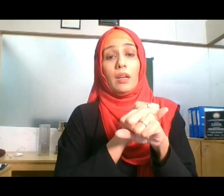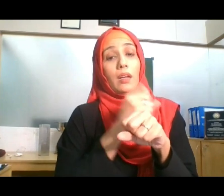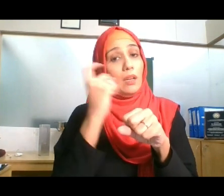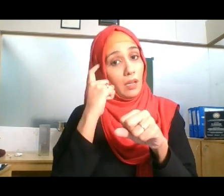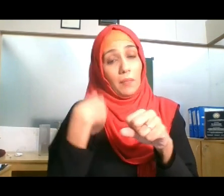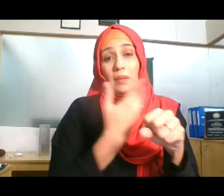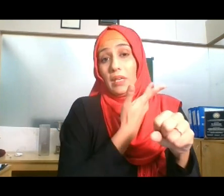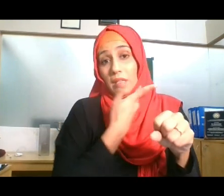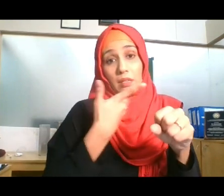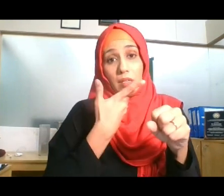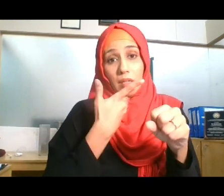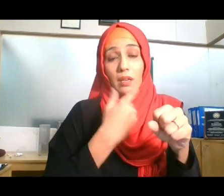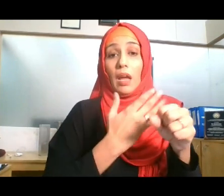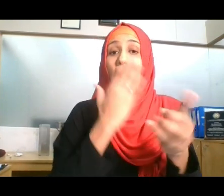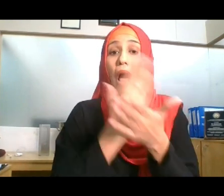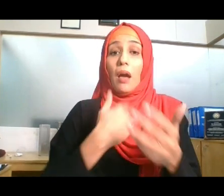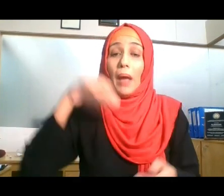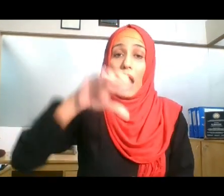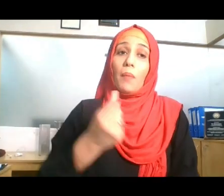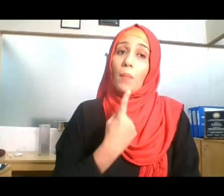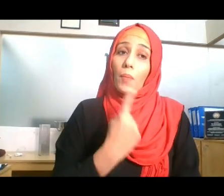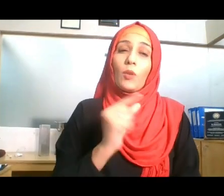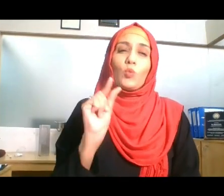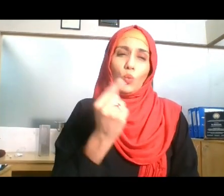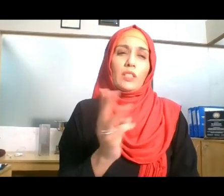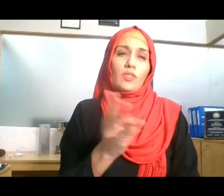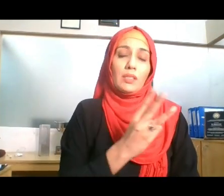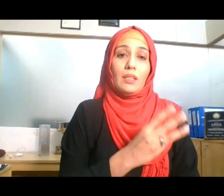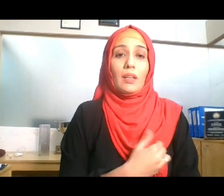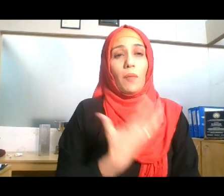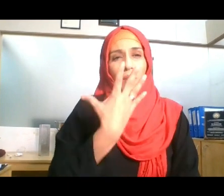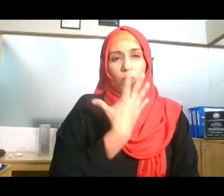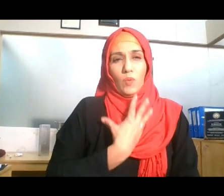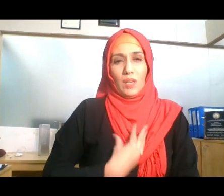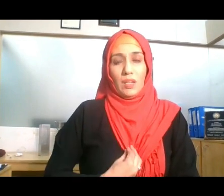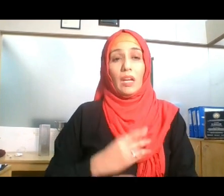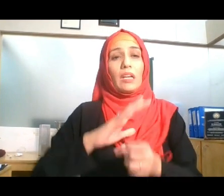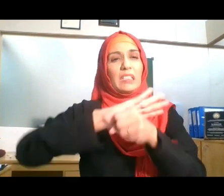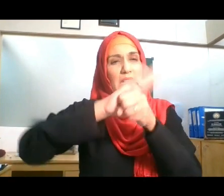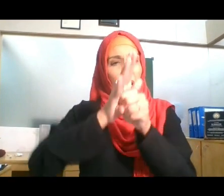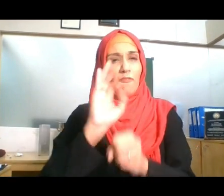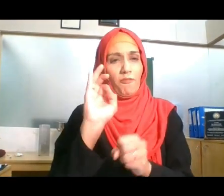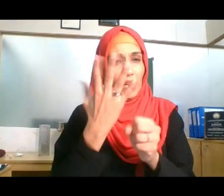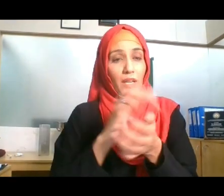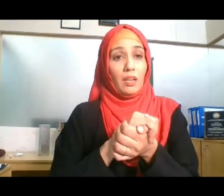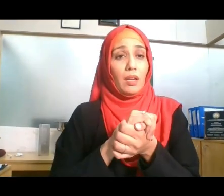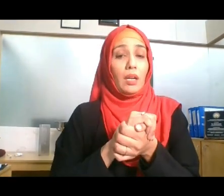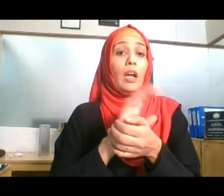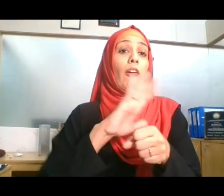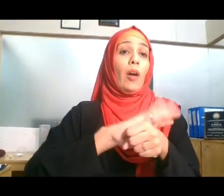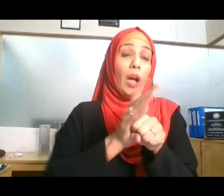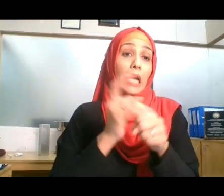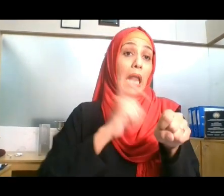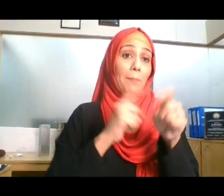wanted to end with saying a few things about the sadness of COVID and how in the COVID